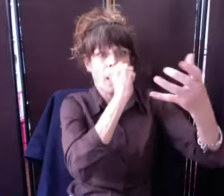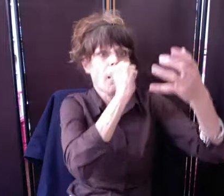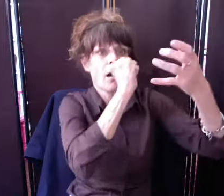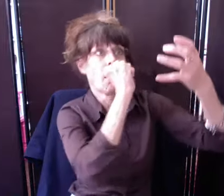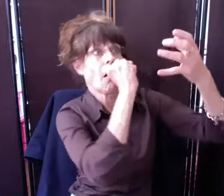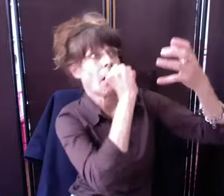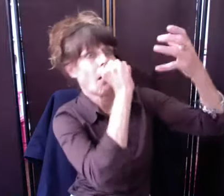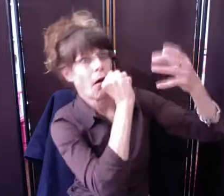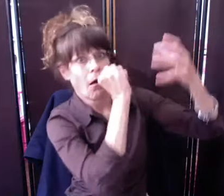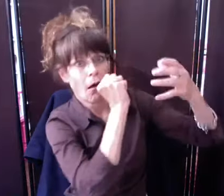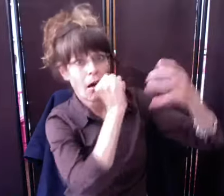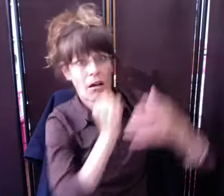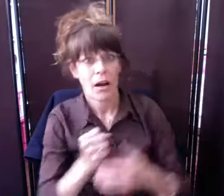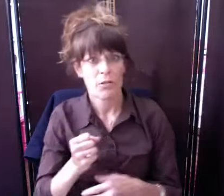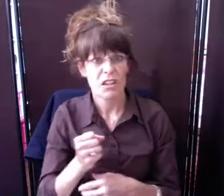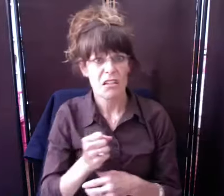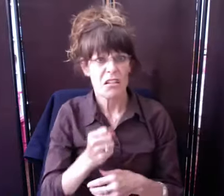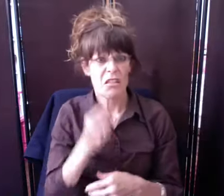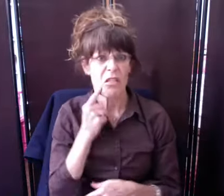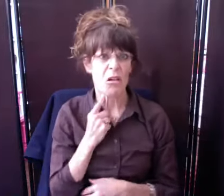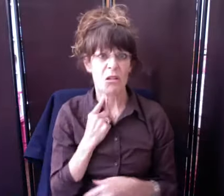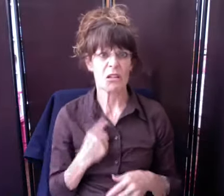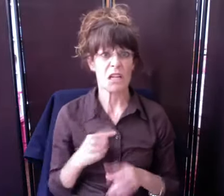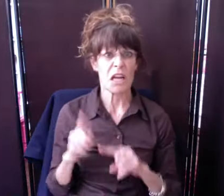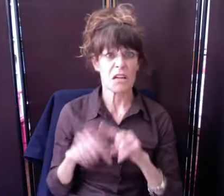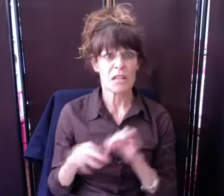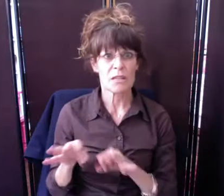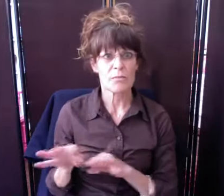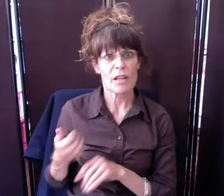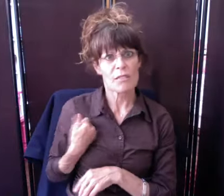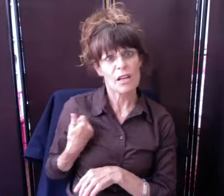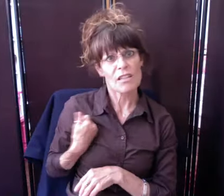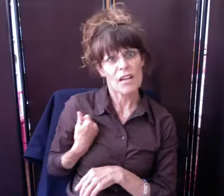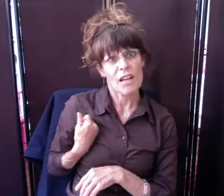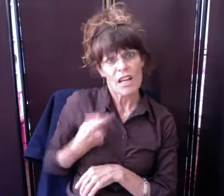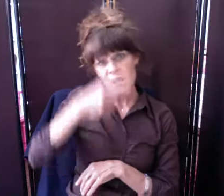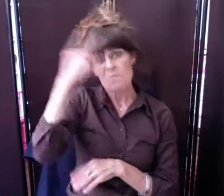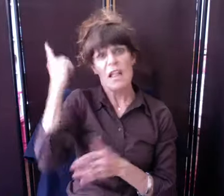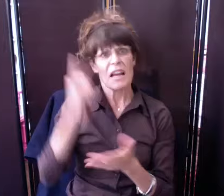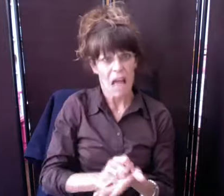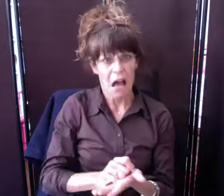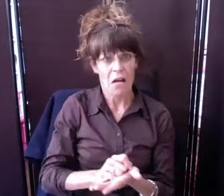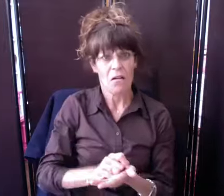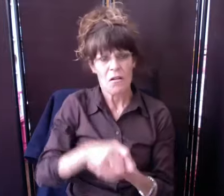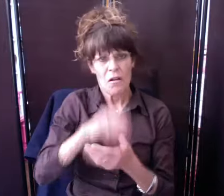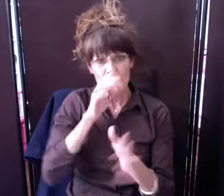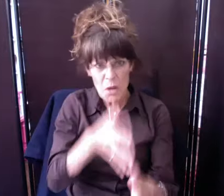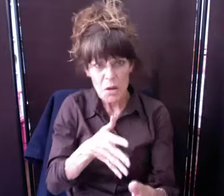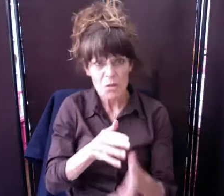was thirsty and I couldn't explain it. And then I'd throw myself into a blackout or puking or both. And this happened, I don't even know how